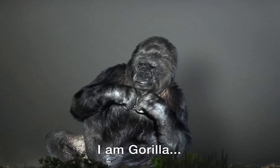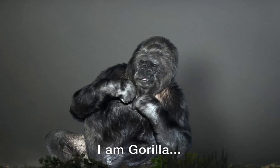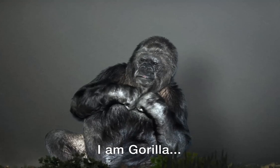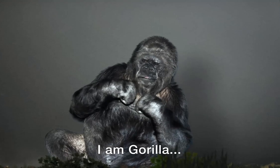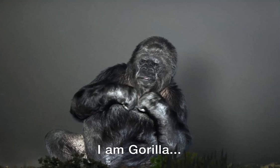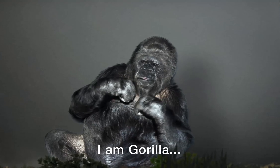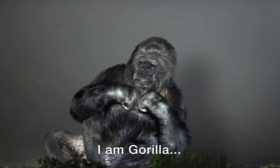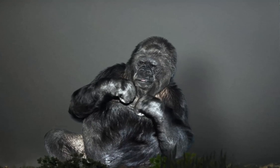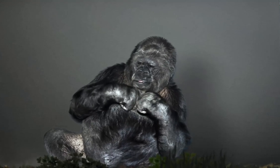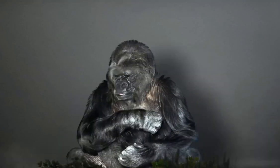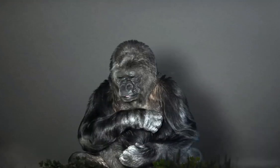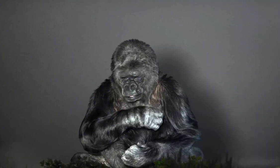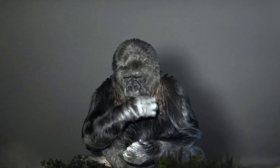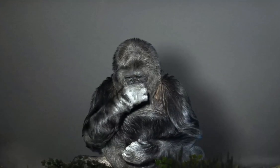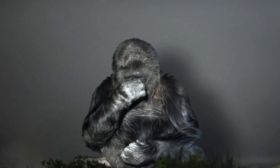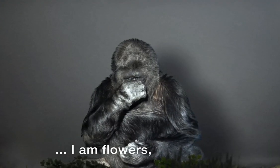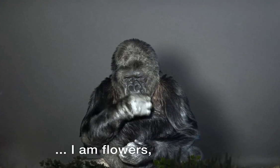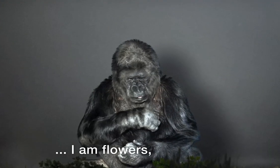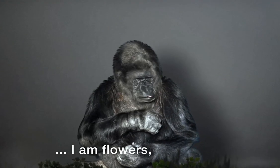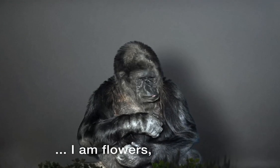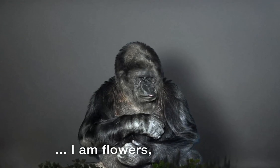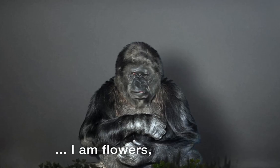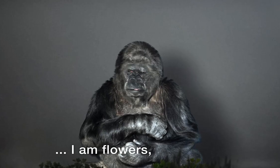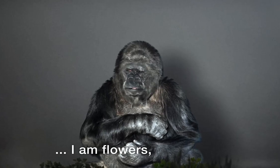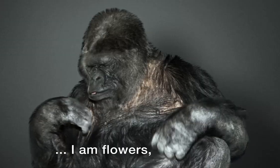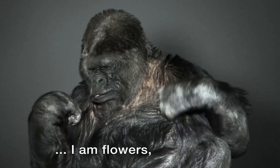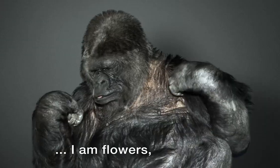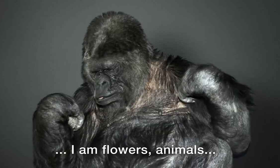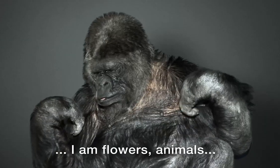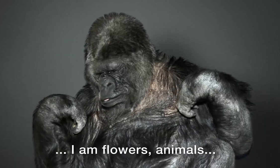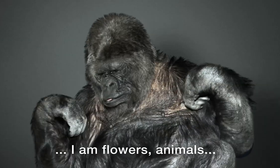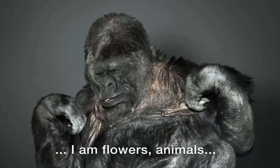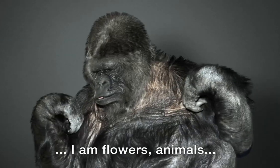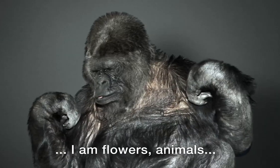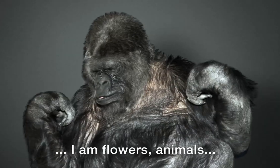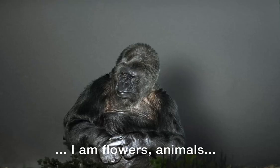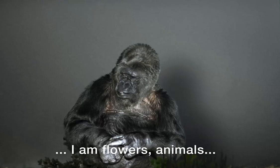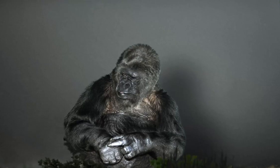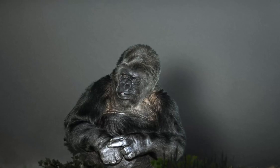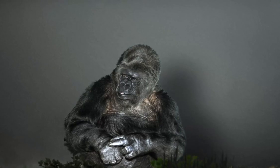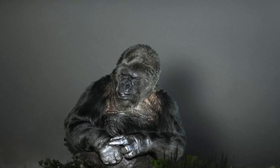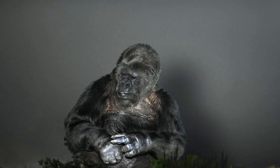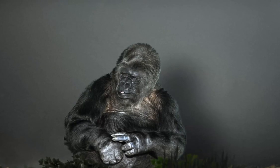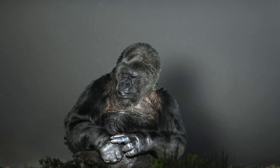I am gorilla. I am flowers, animals. I